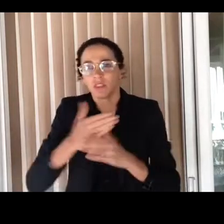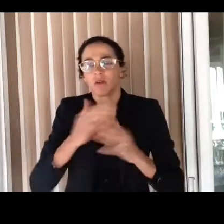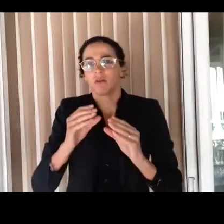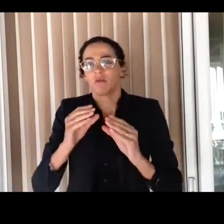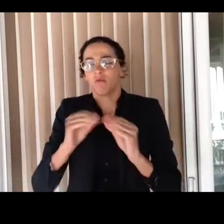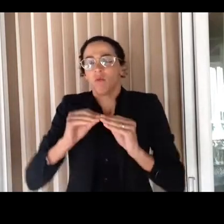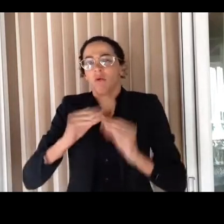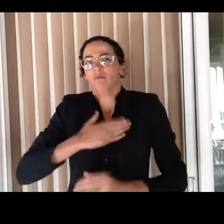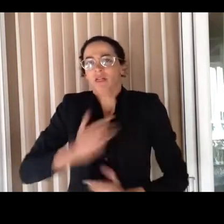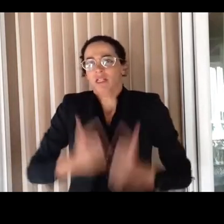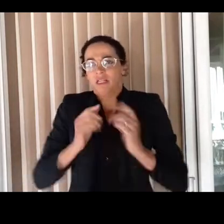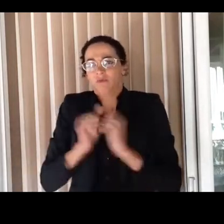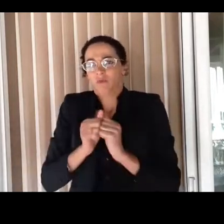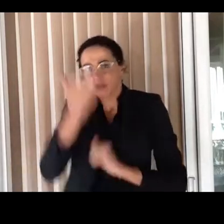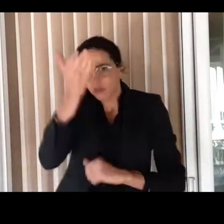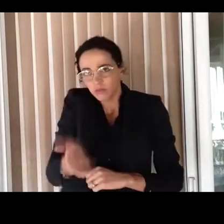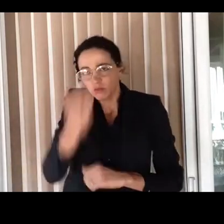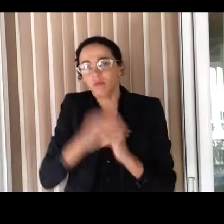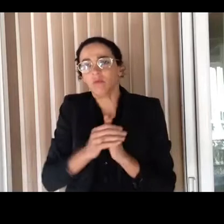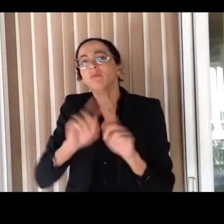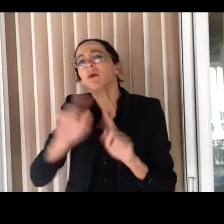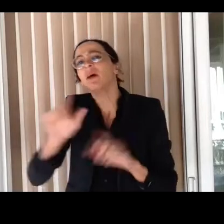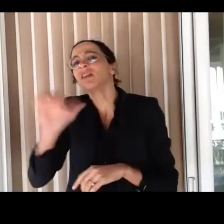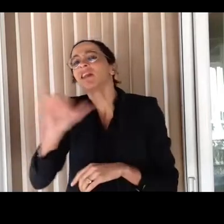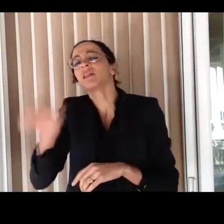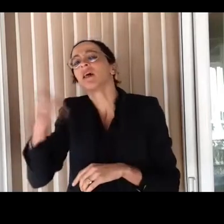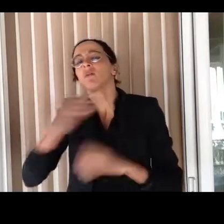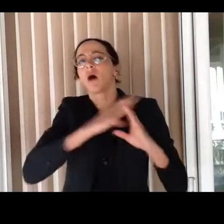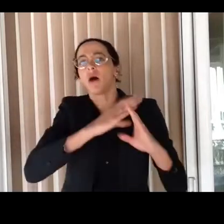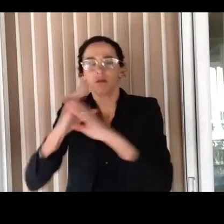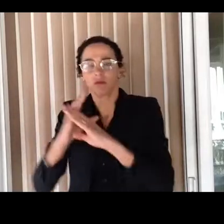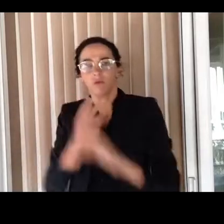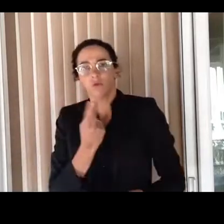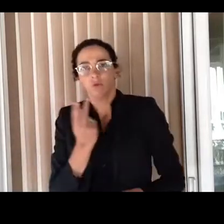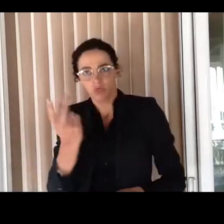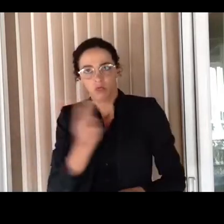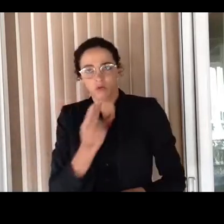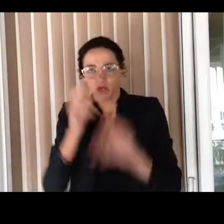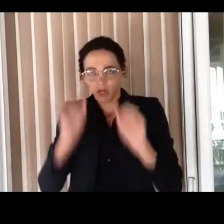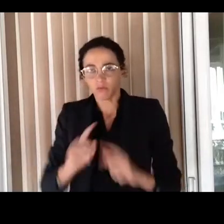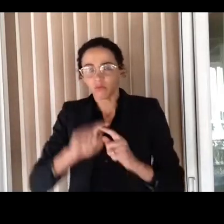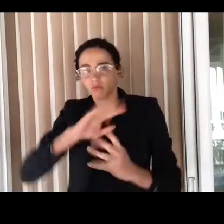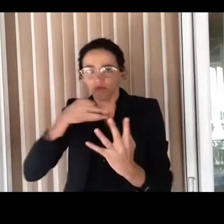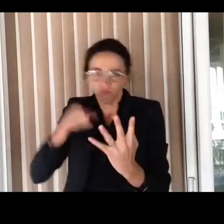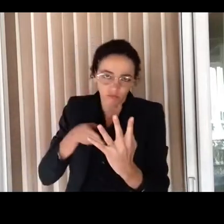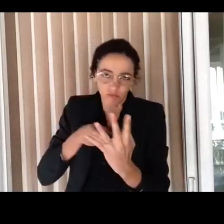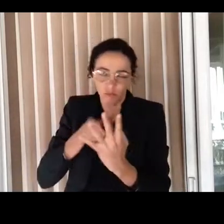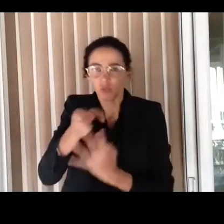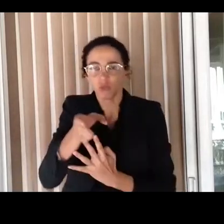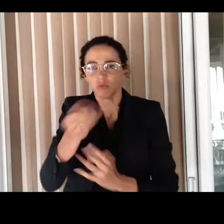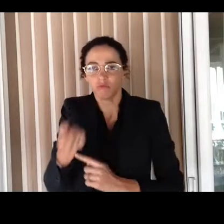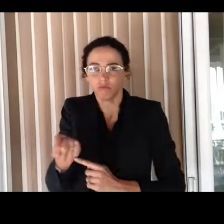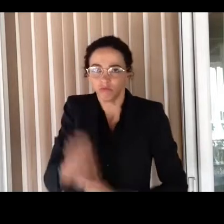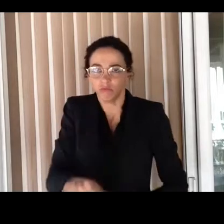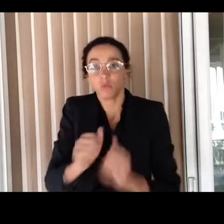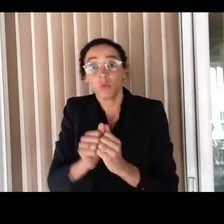But just like any other obstacle, we were able to push through that with patience and find a way.